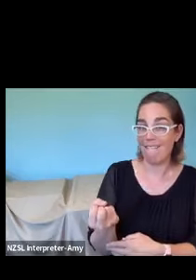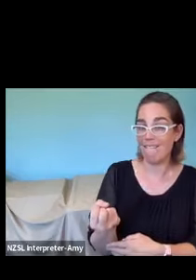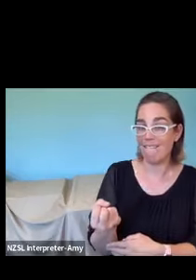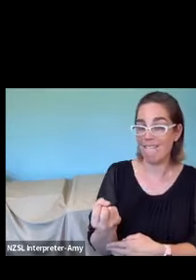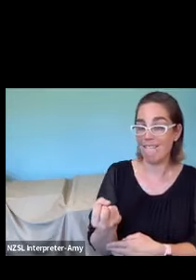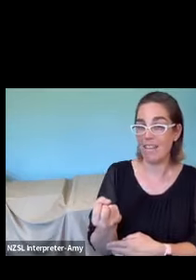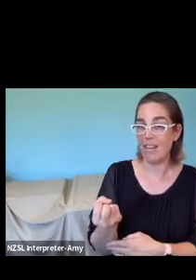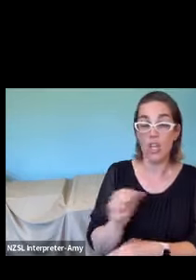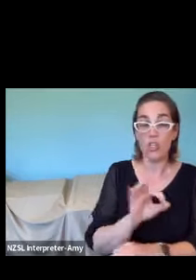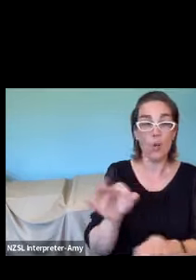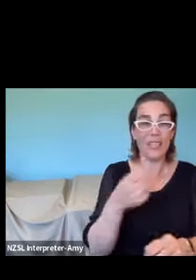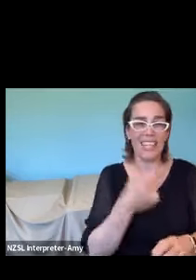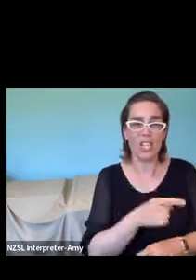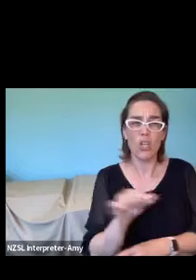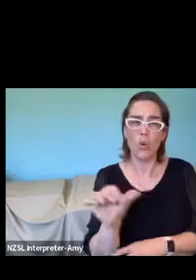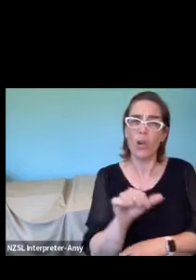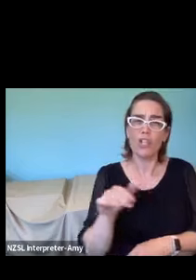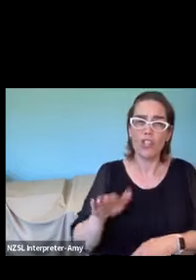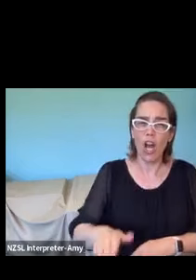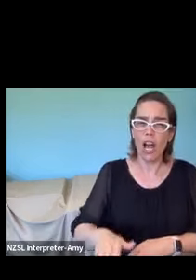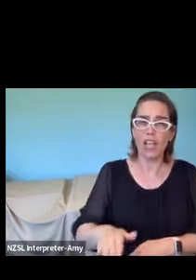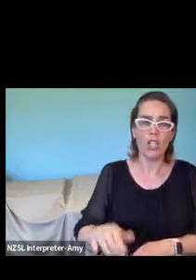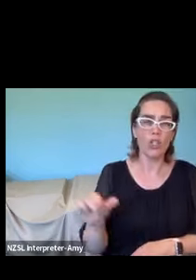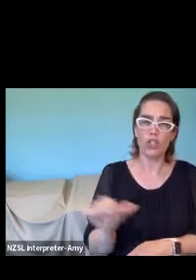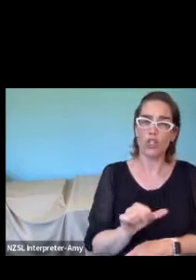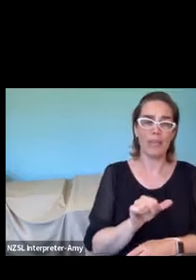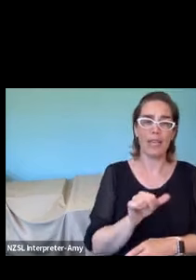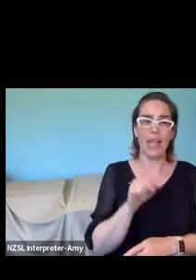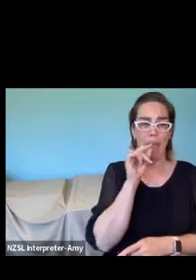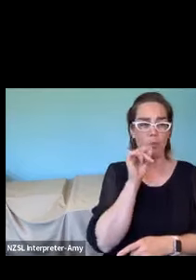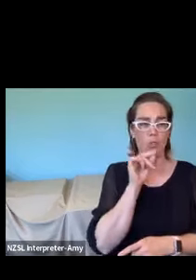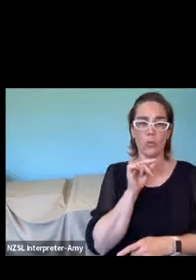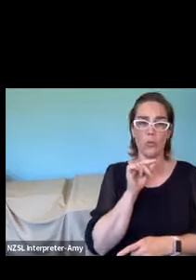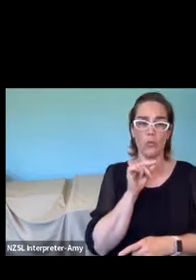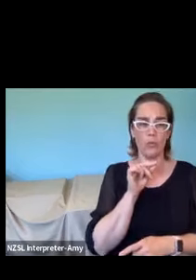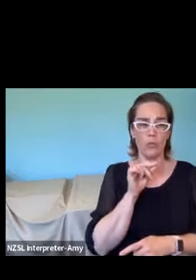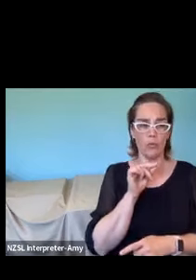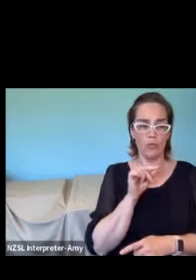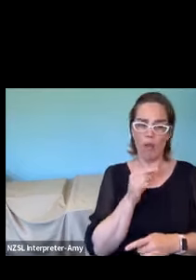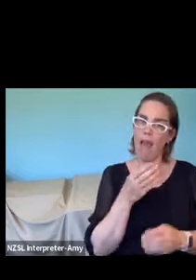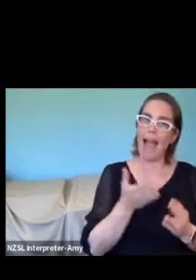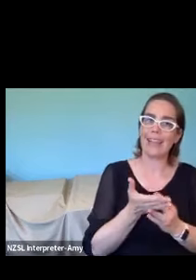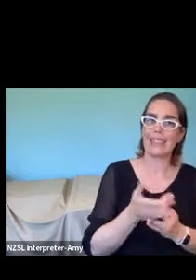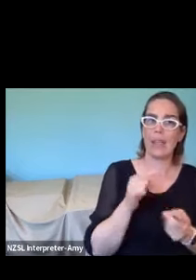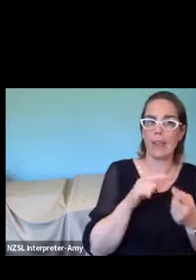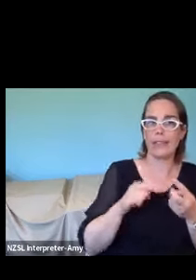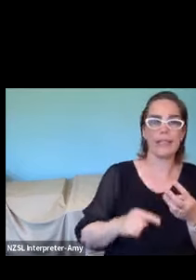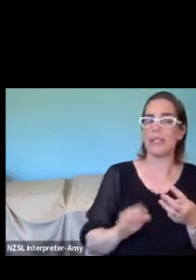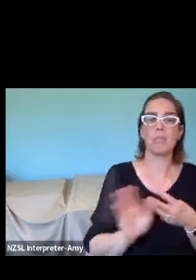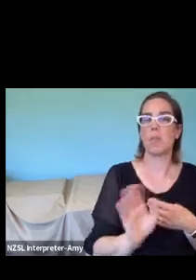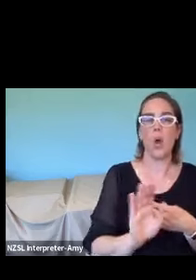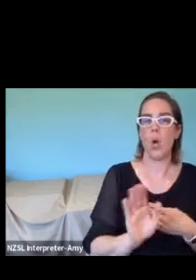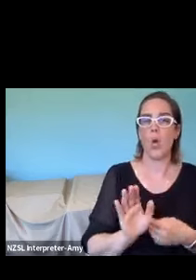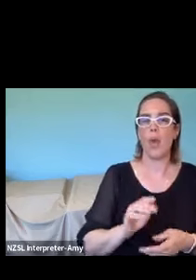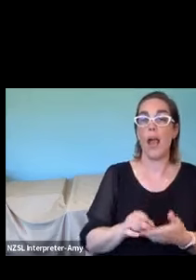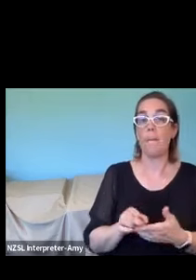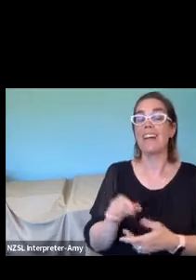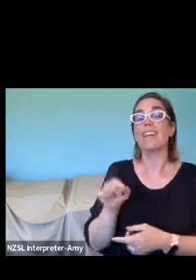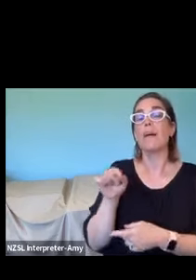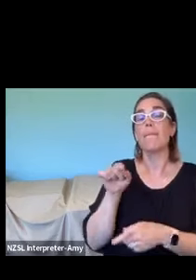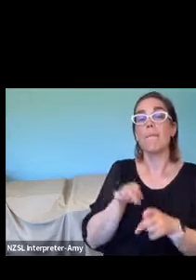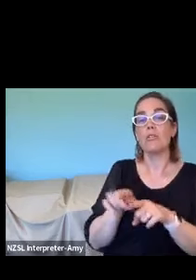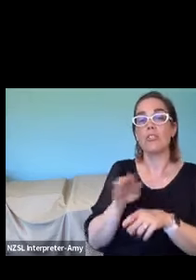your child shouldn't be able to access X, Y, Z. That is never the issue. The issue is that people then don't want to do the resourcing,